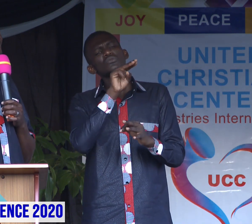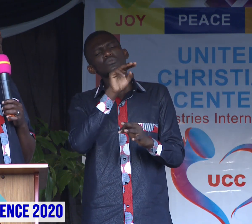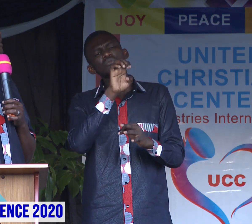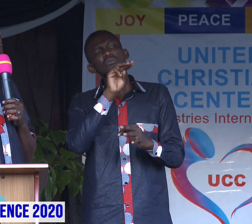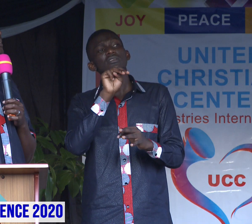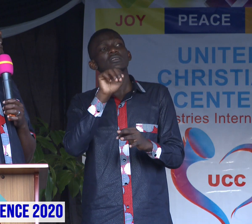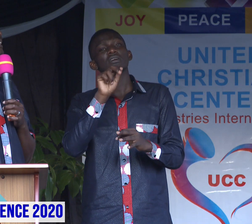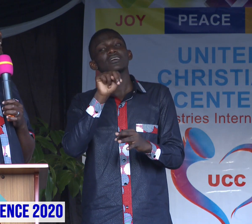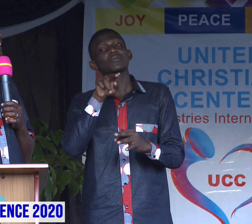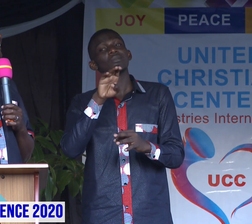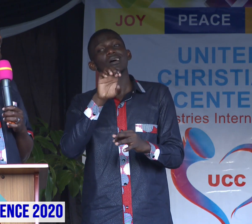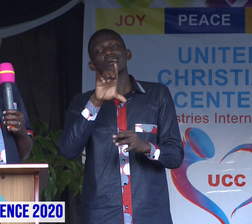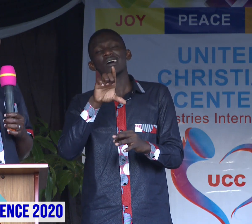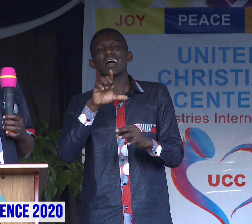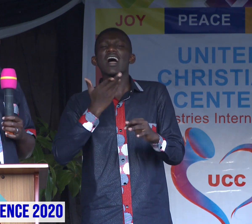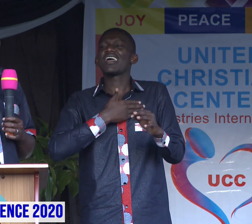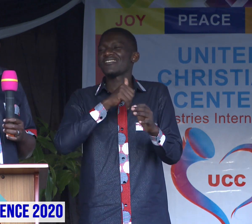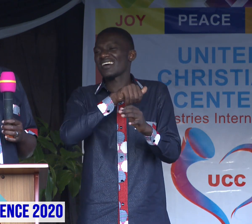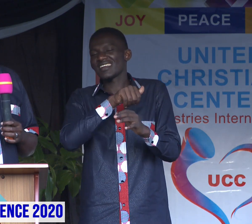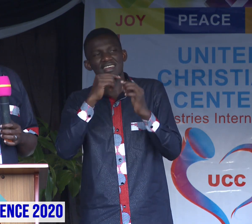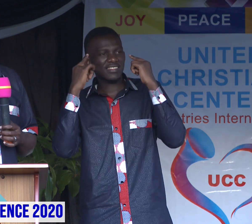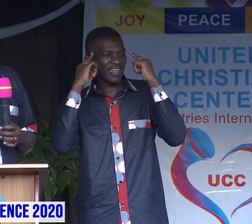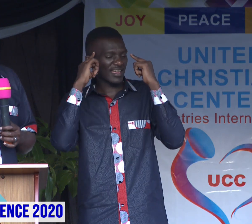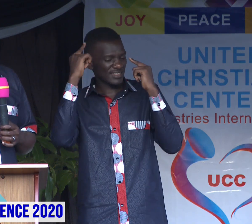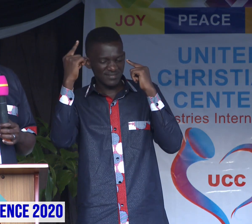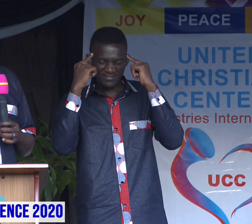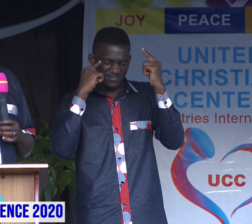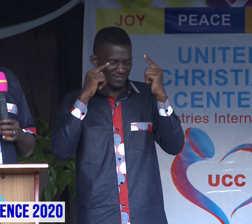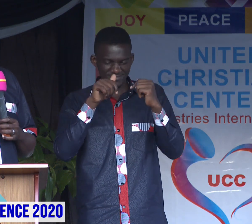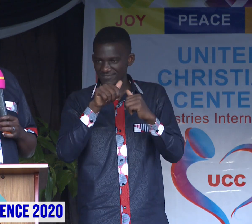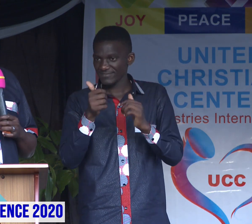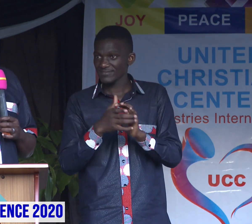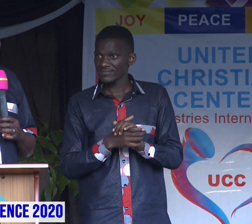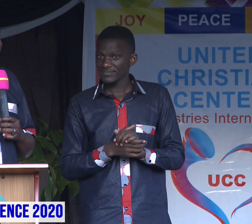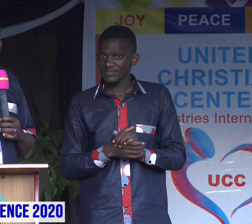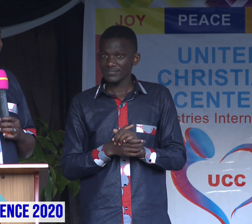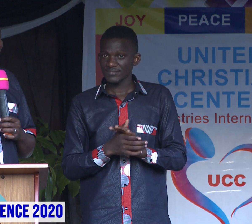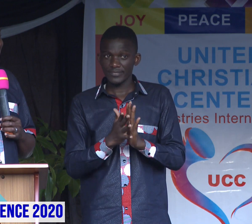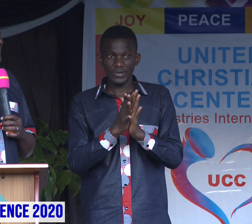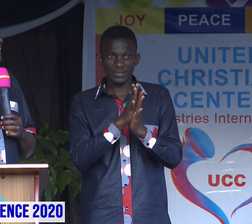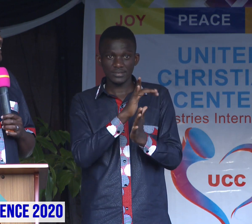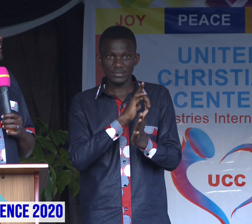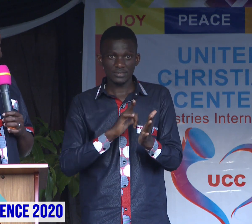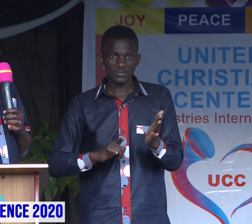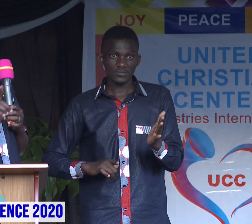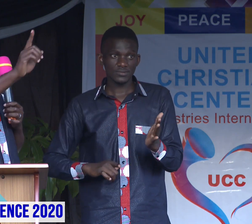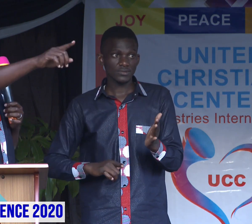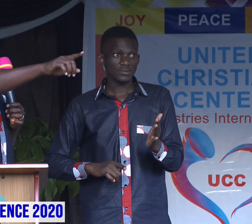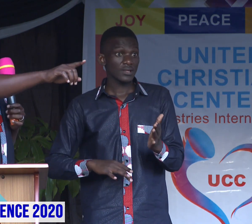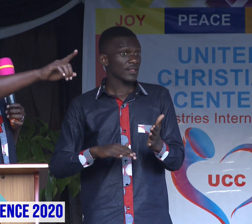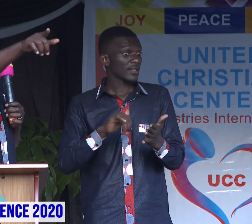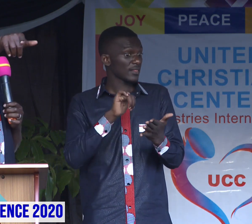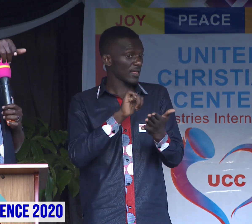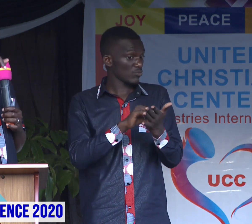says, Emmanuel, I have another idea. Yes, yebazibwe. Praise be to God.